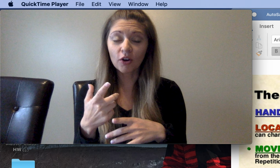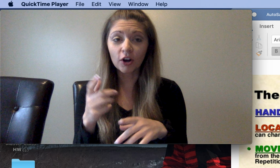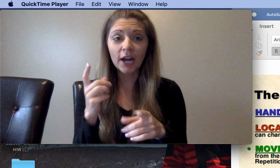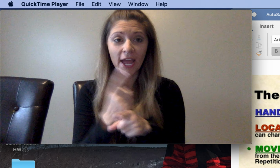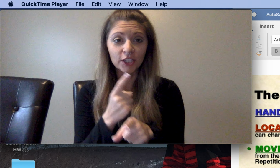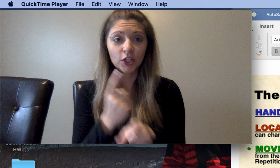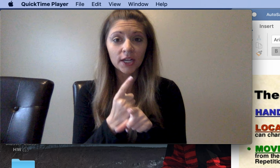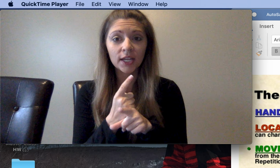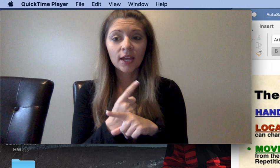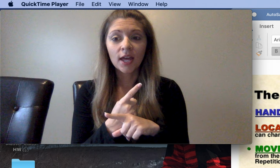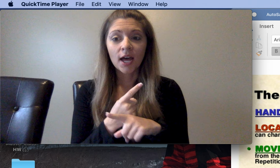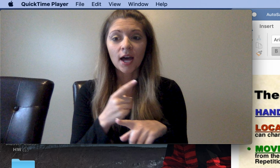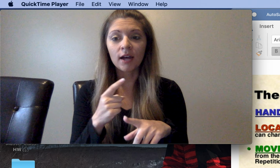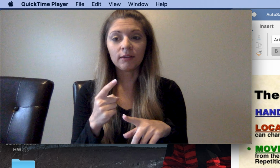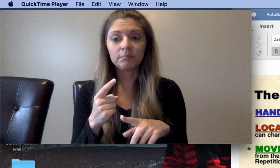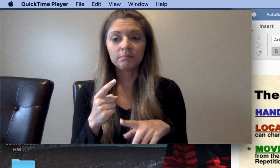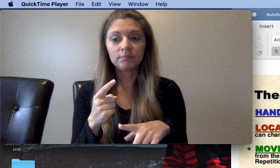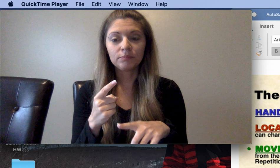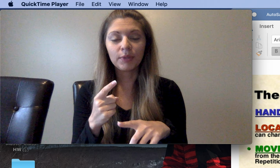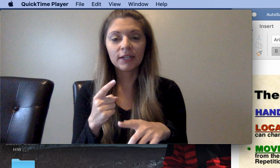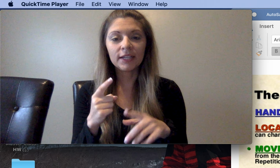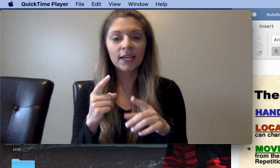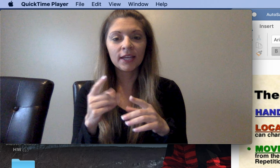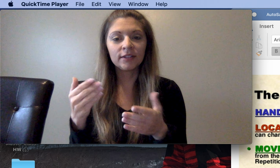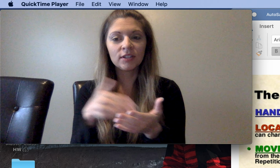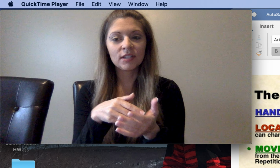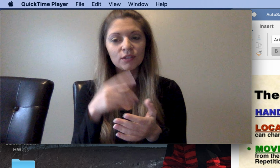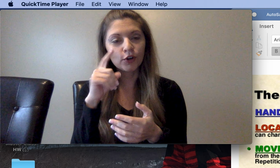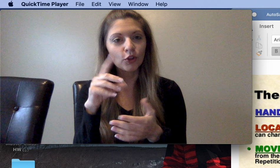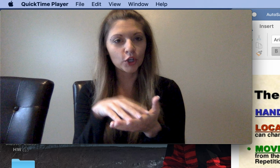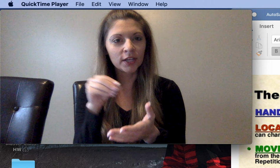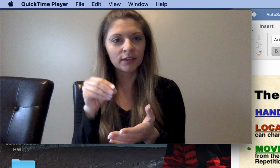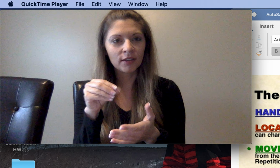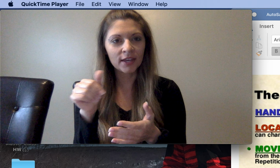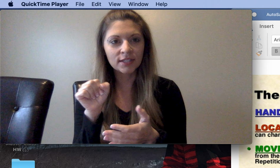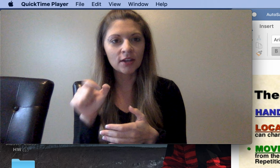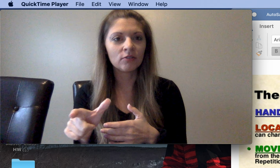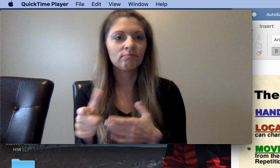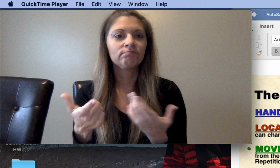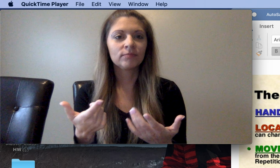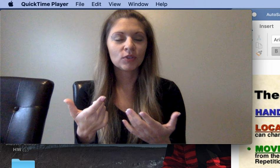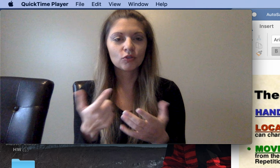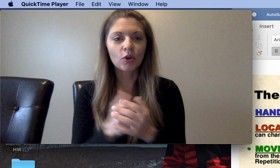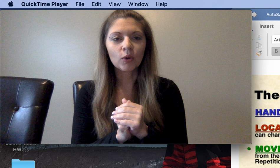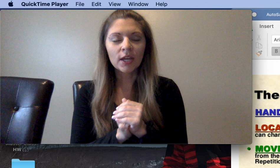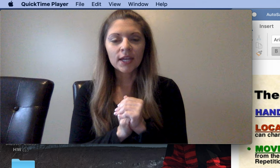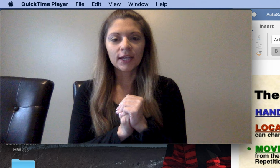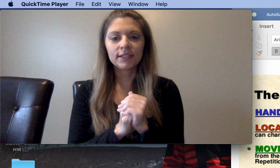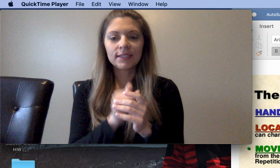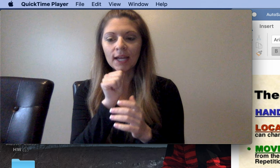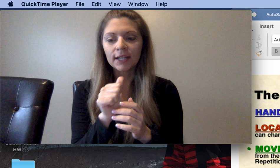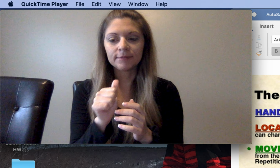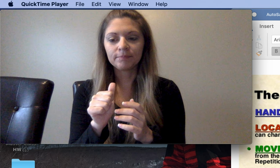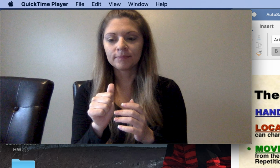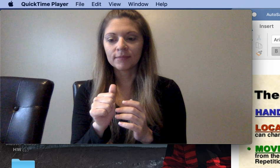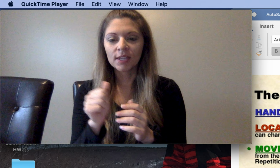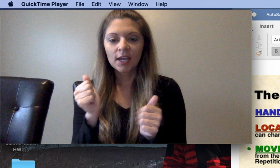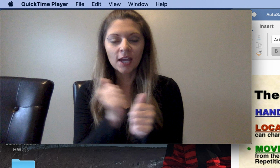they are accurate. But again, this is for learning ASL, so it's